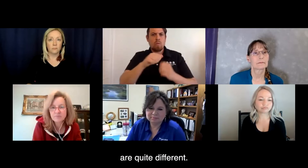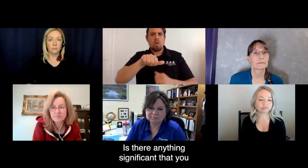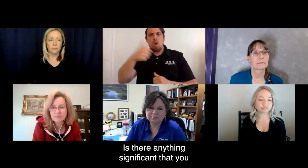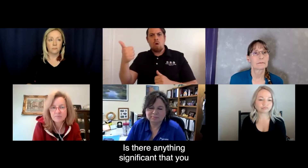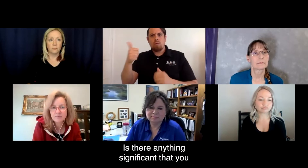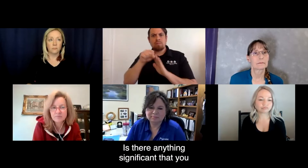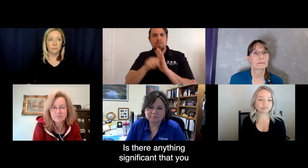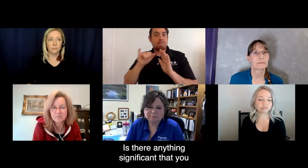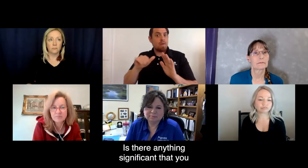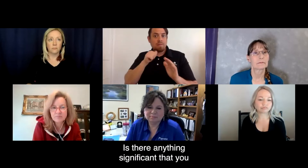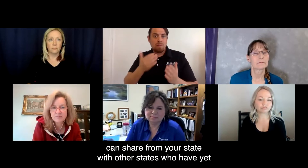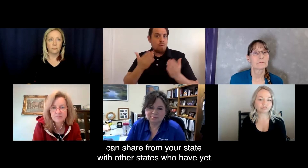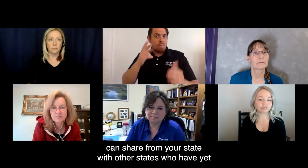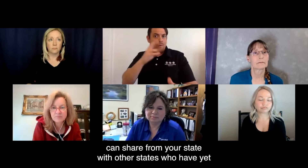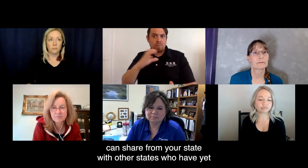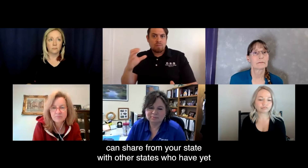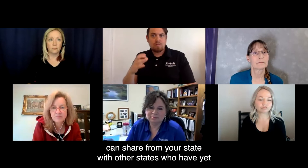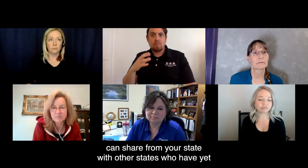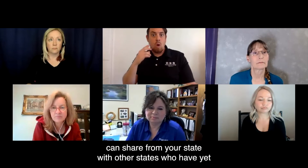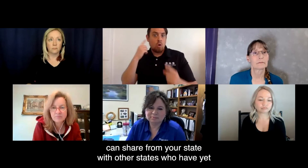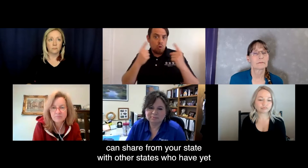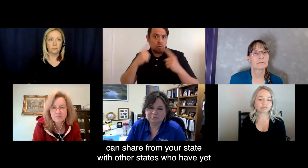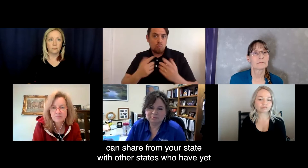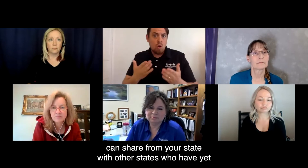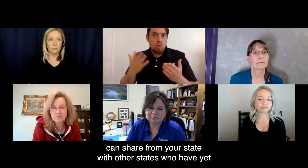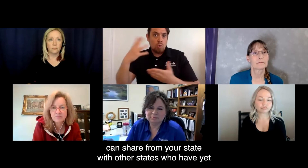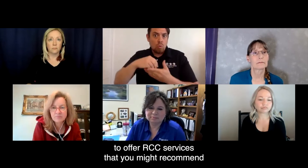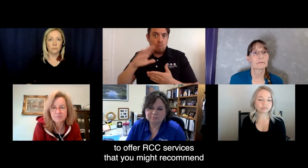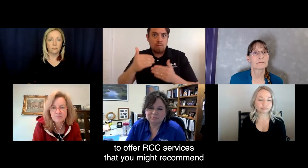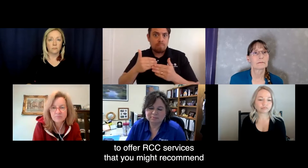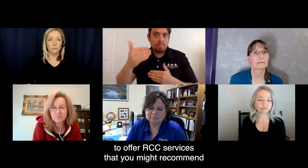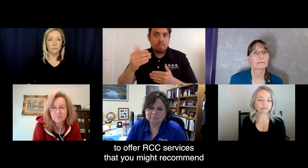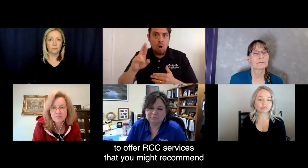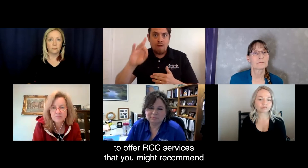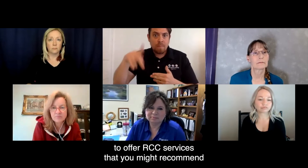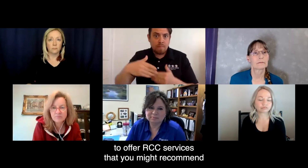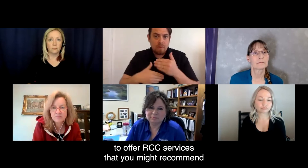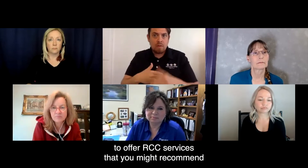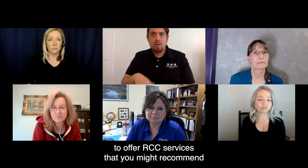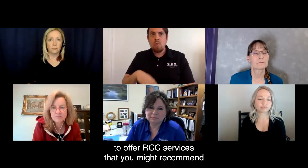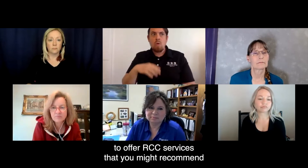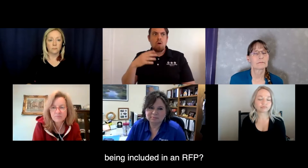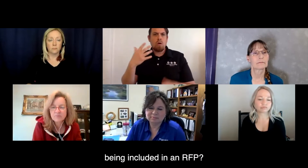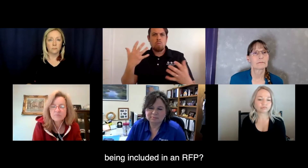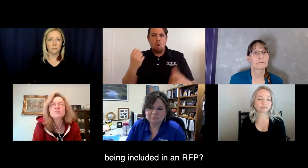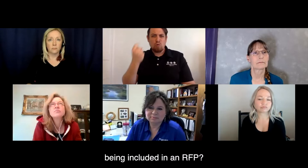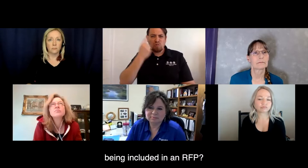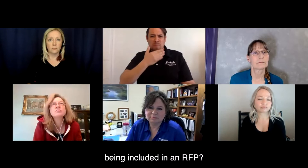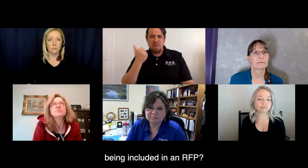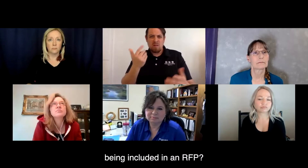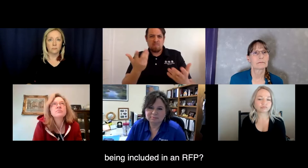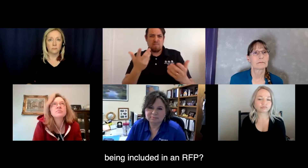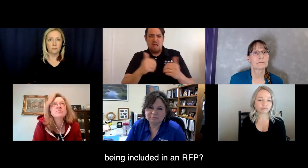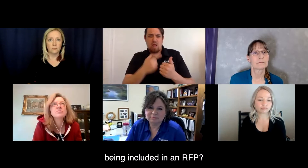different. Is there anything significant that you can share from your state with other states who have yet to offer RCC services that you might recommend being included